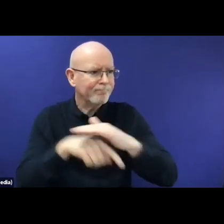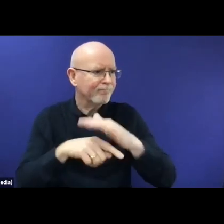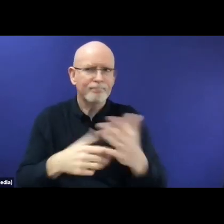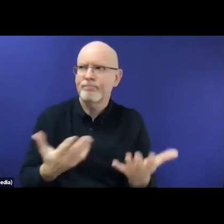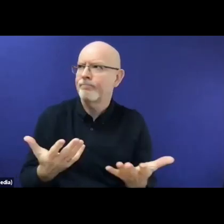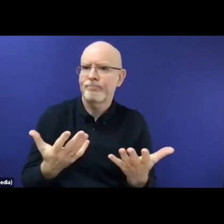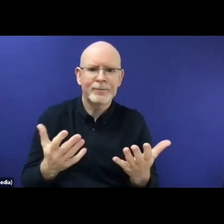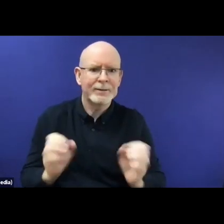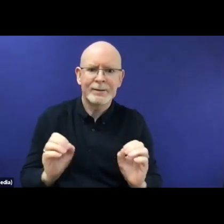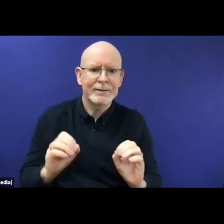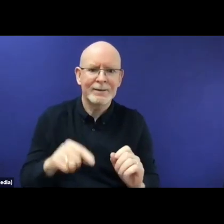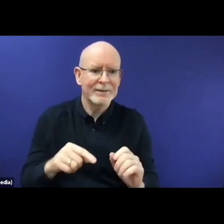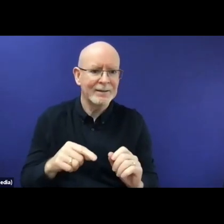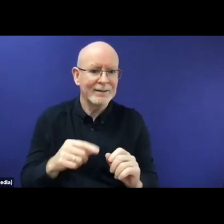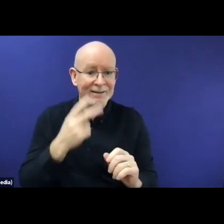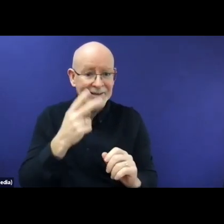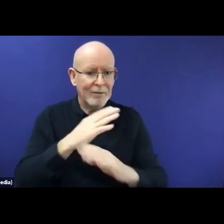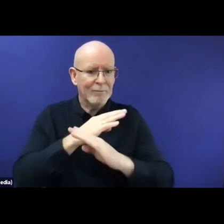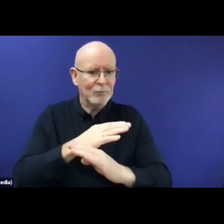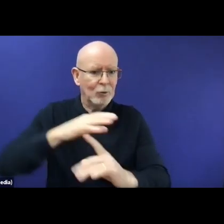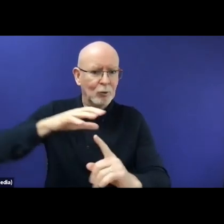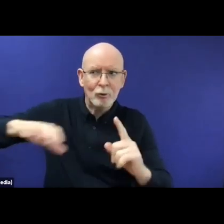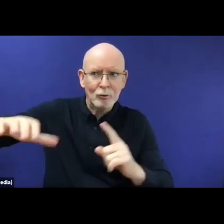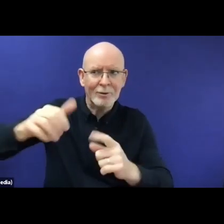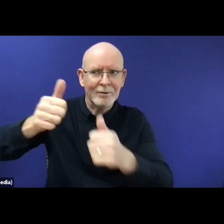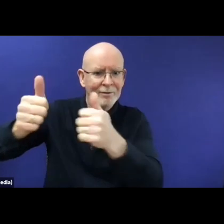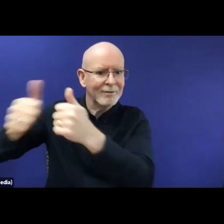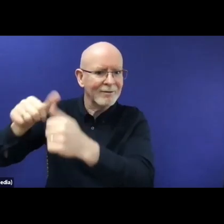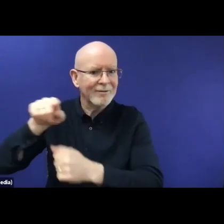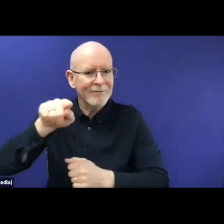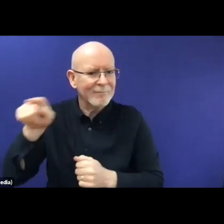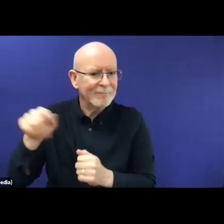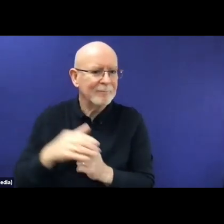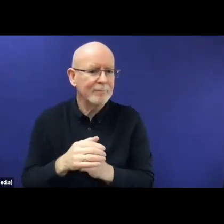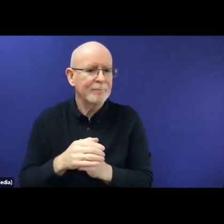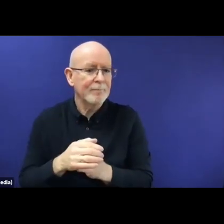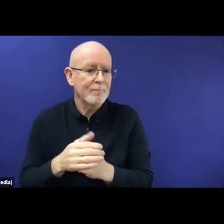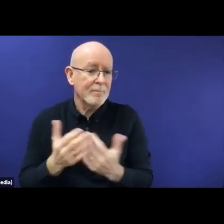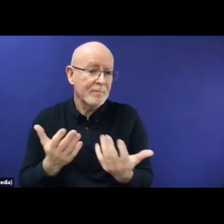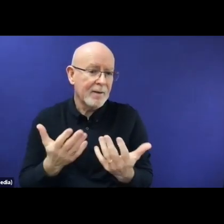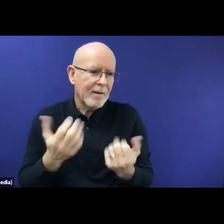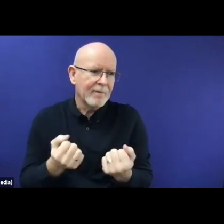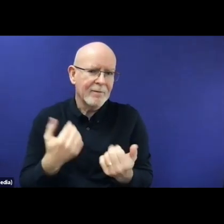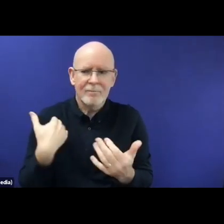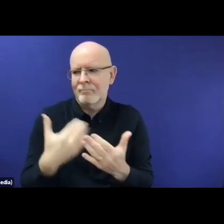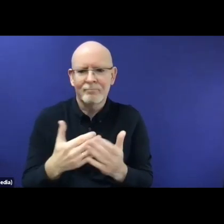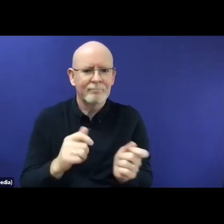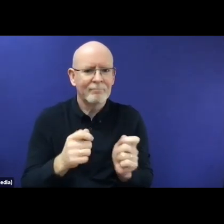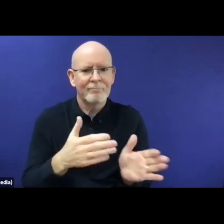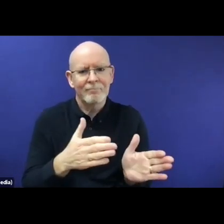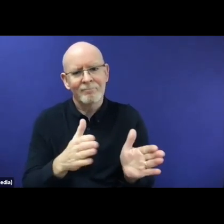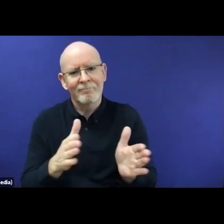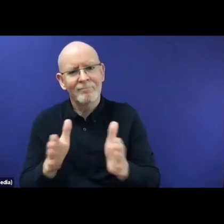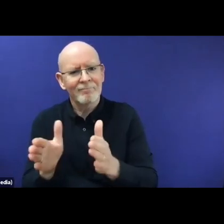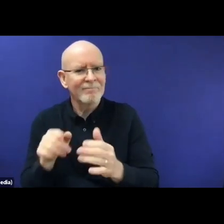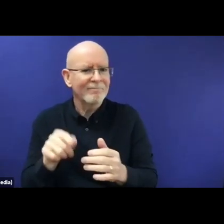downright conflict. There has been, so there are many more interventions and many more actors on the scene. And of